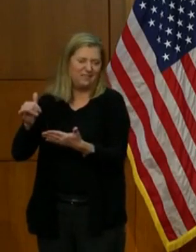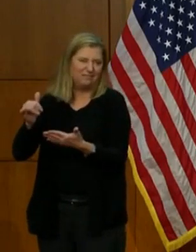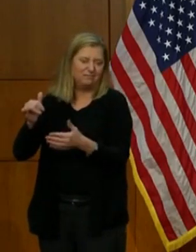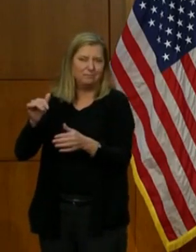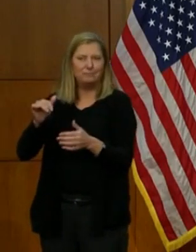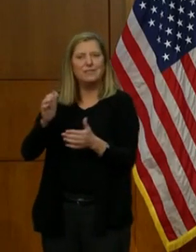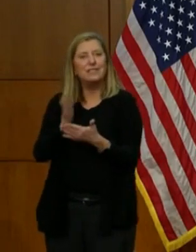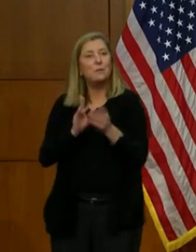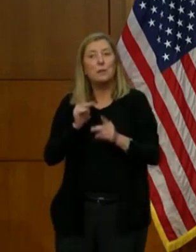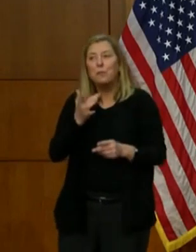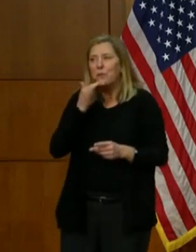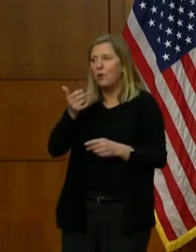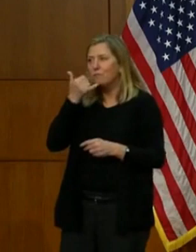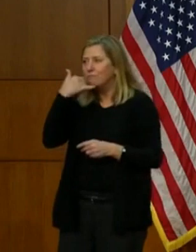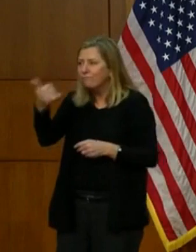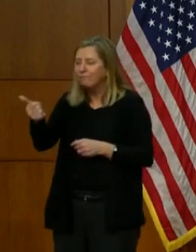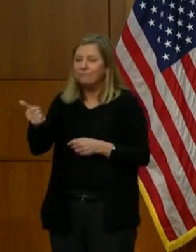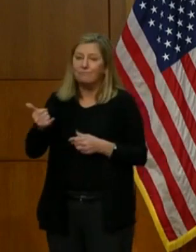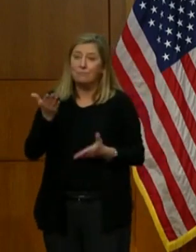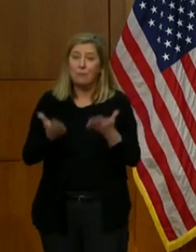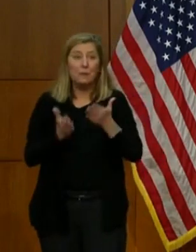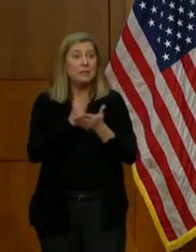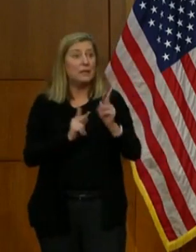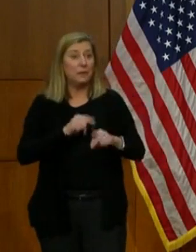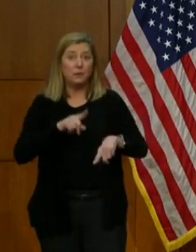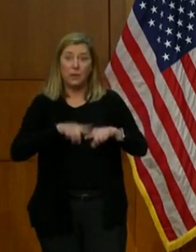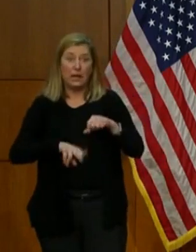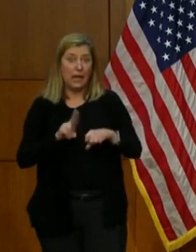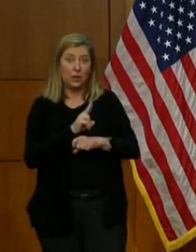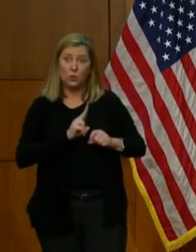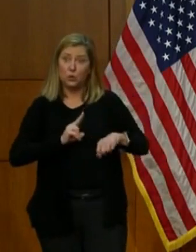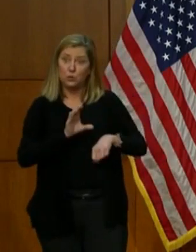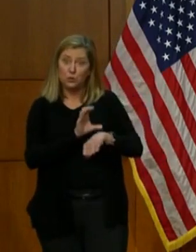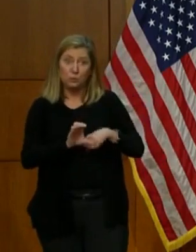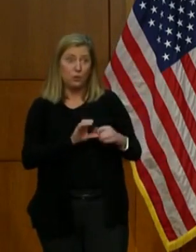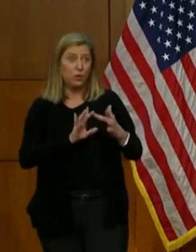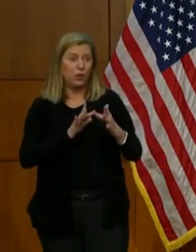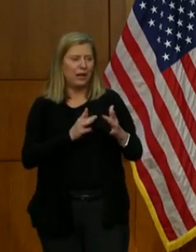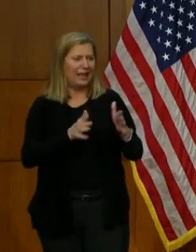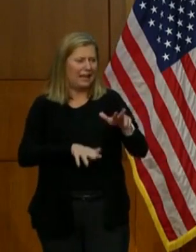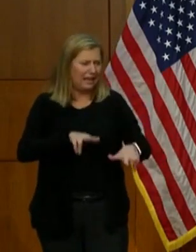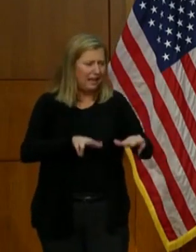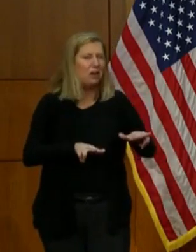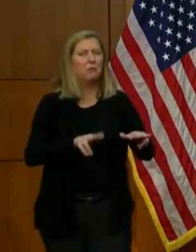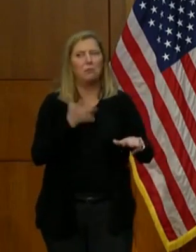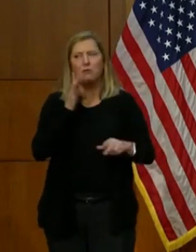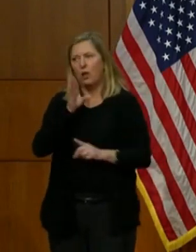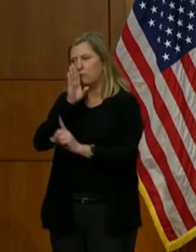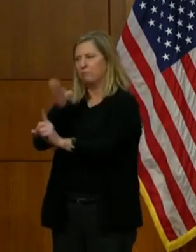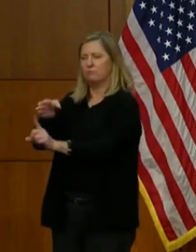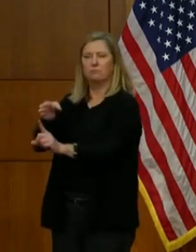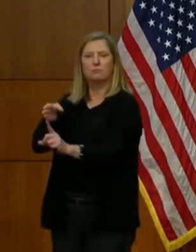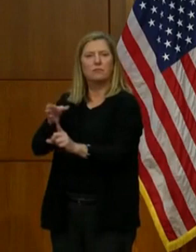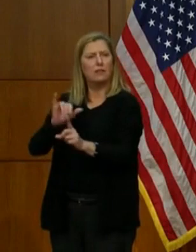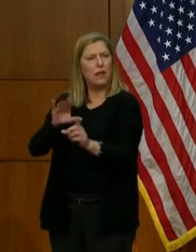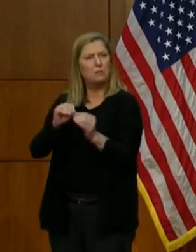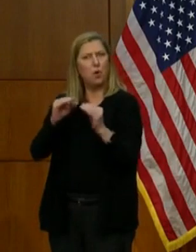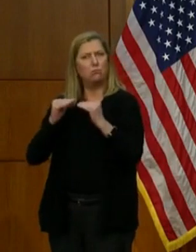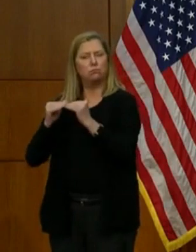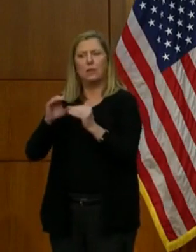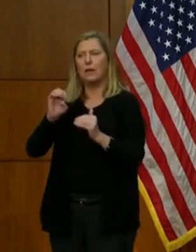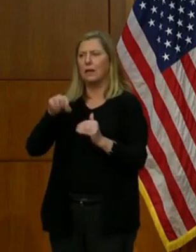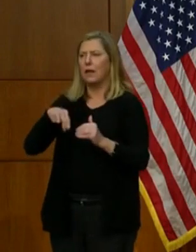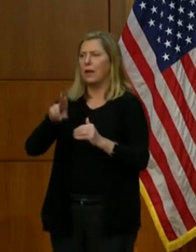can pick up the phone that may not have access to the internet. And again, we've talked about equity and doing this as expeditious as we can,